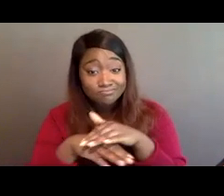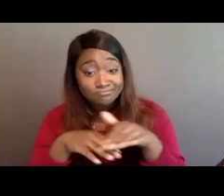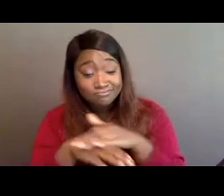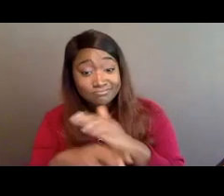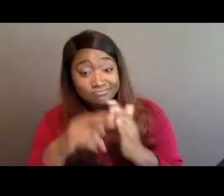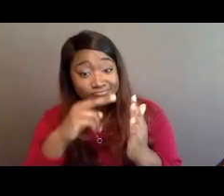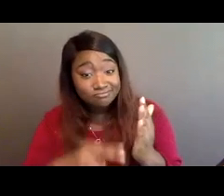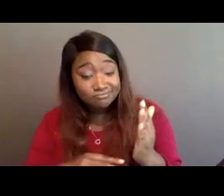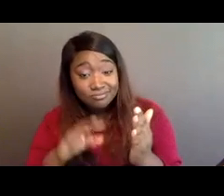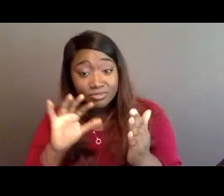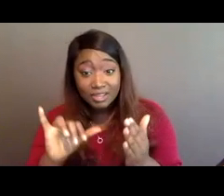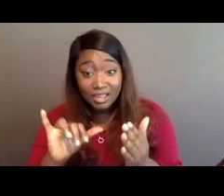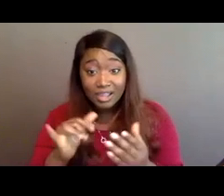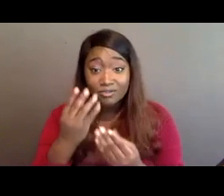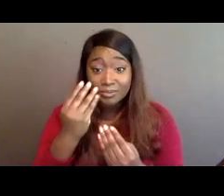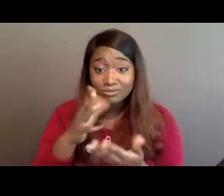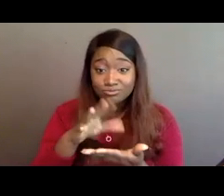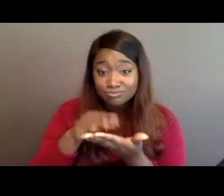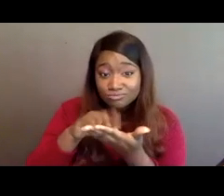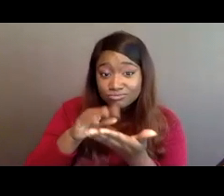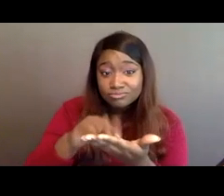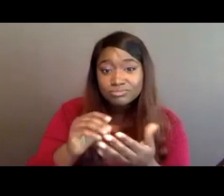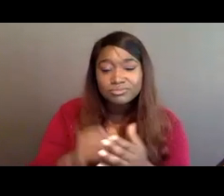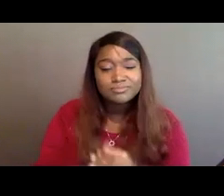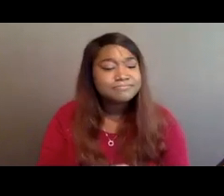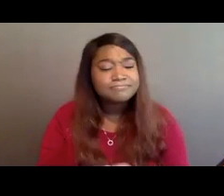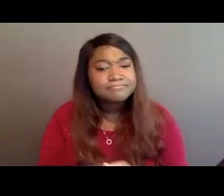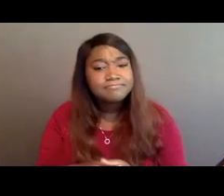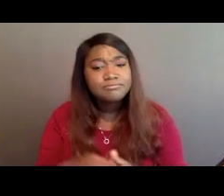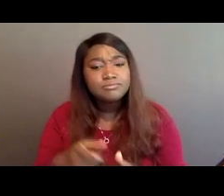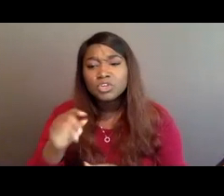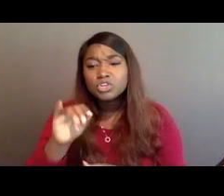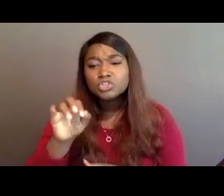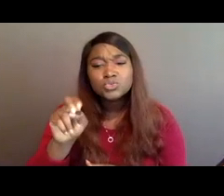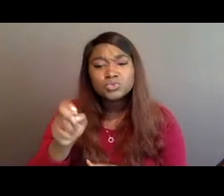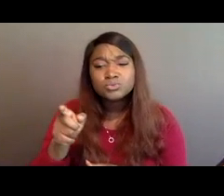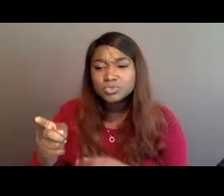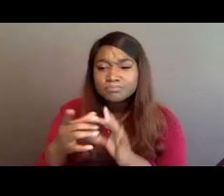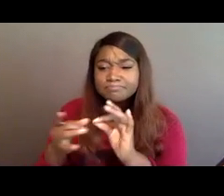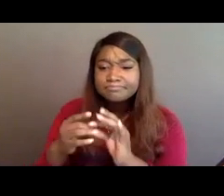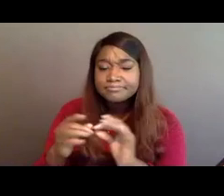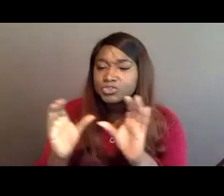Certified, June, I don't know what you mean by certified.